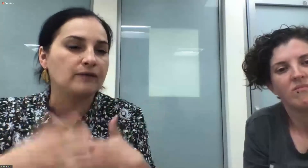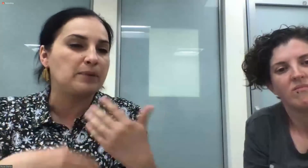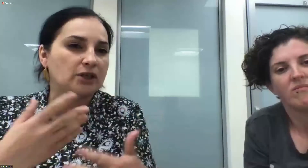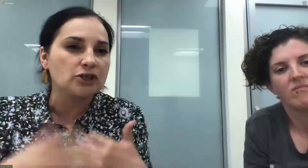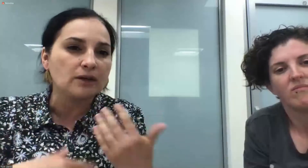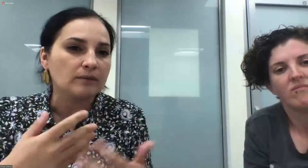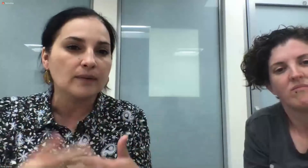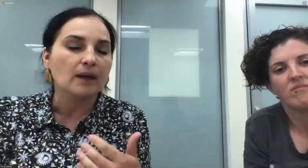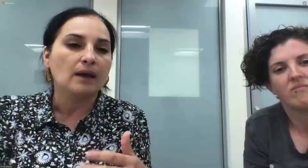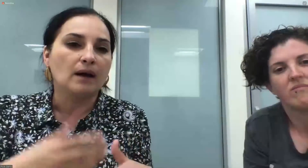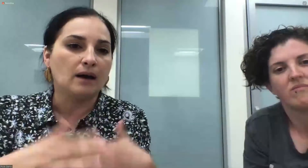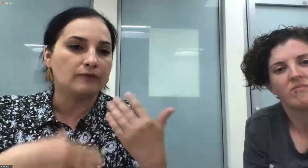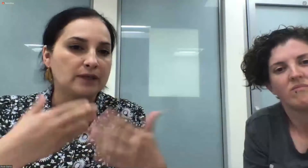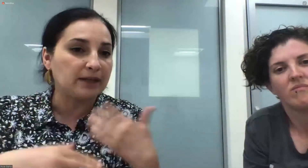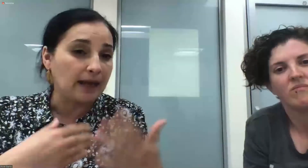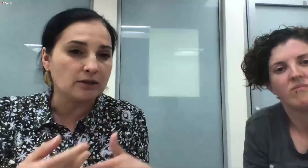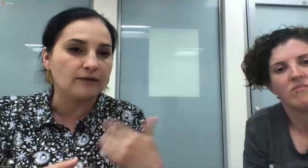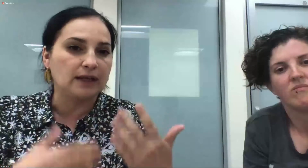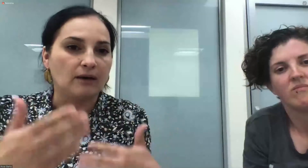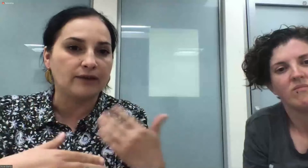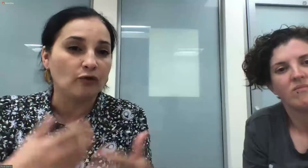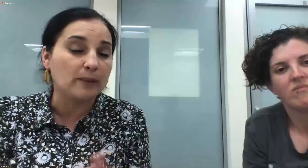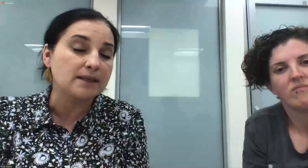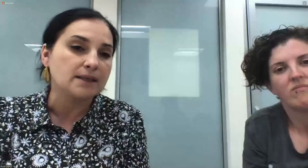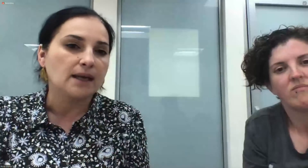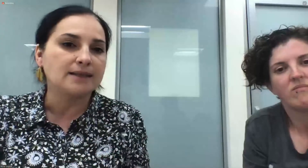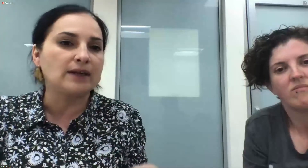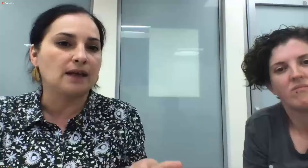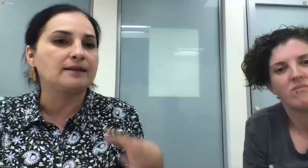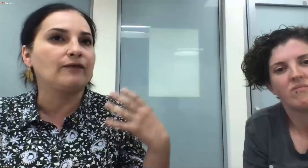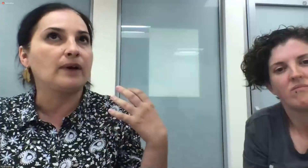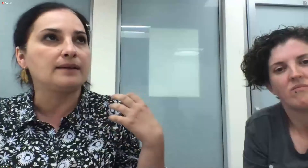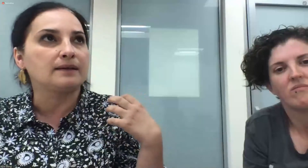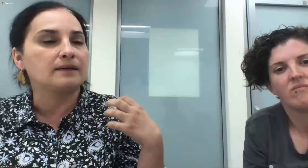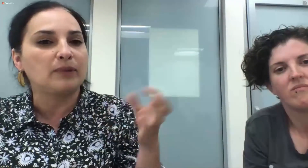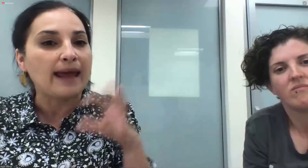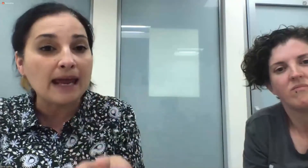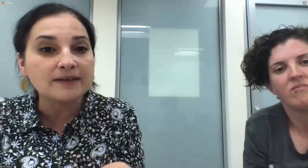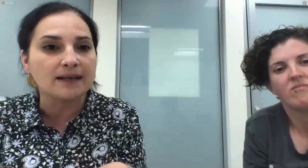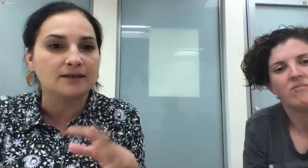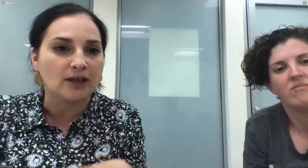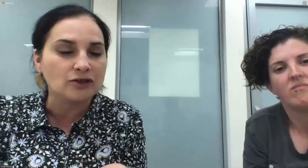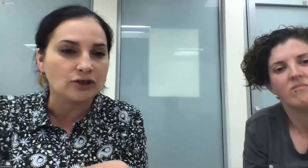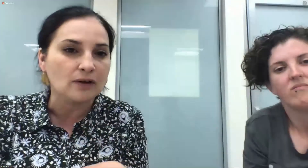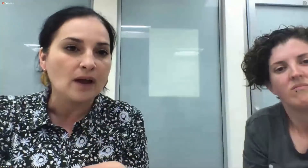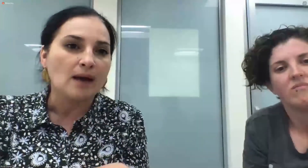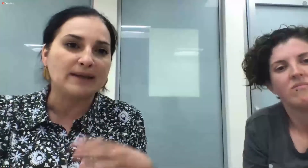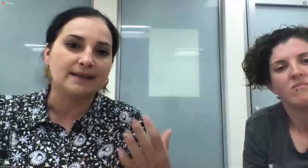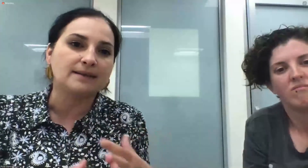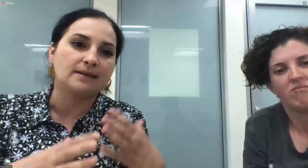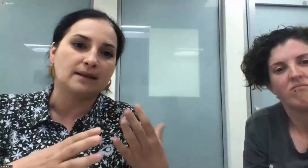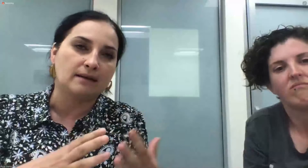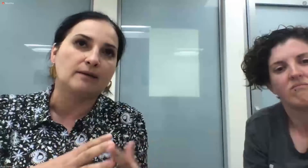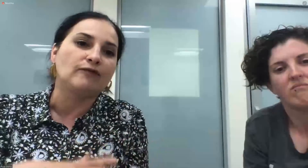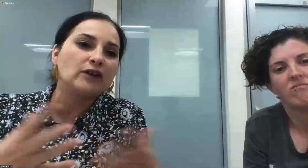kind of repetition, reduplication of the movement. So it behaves as a gesture, but